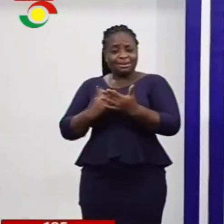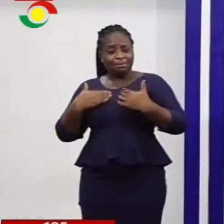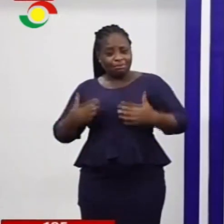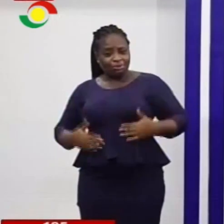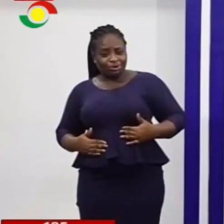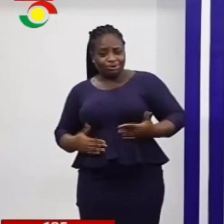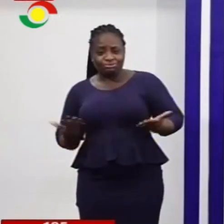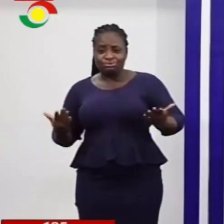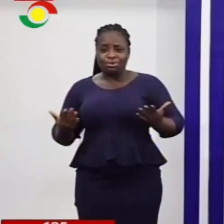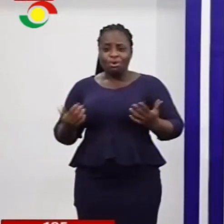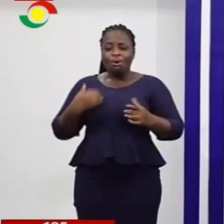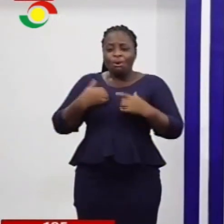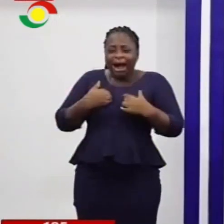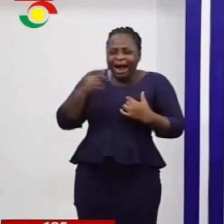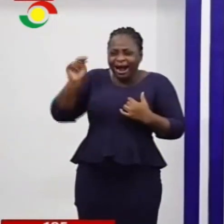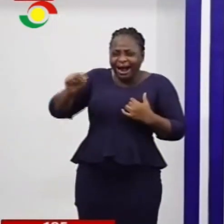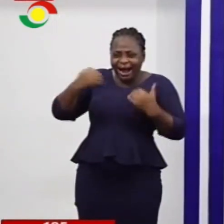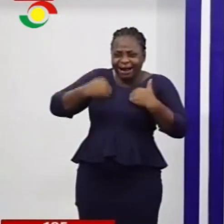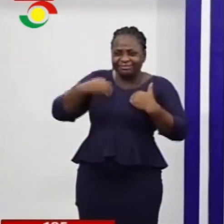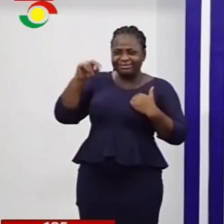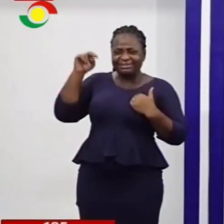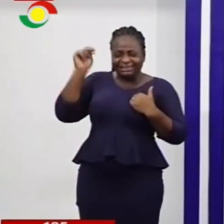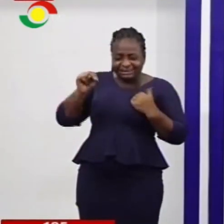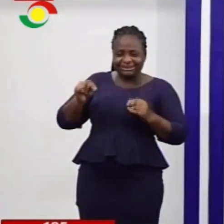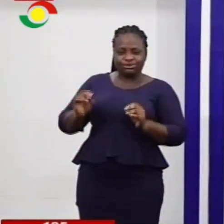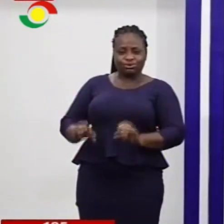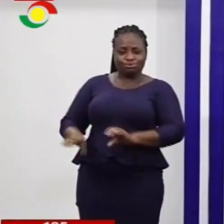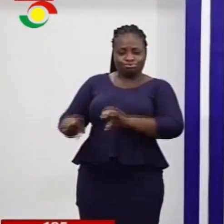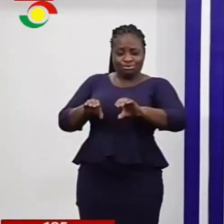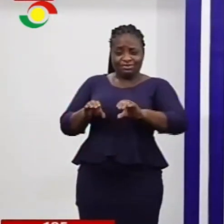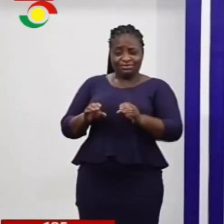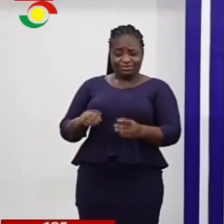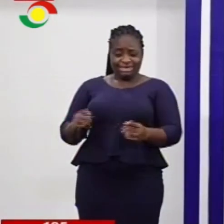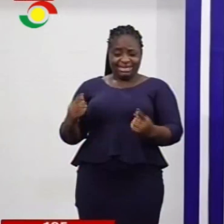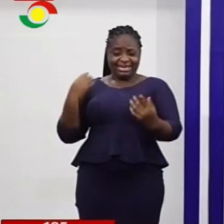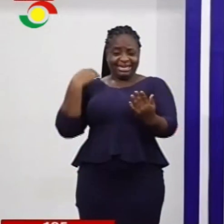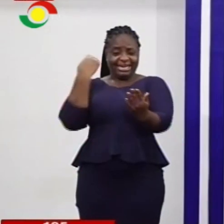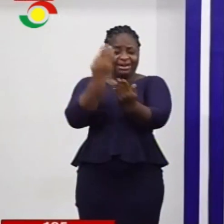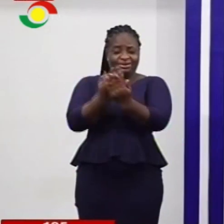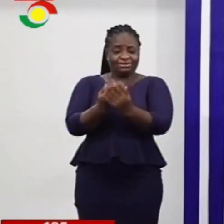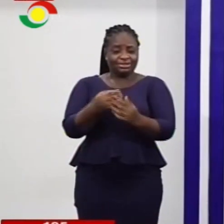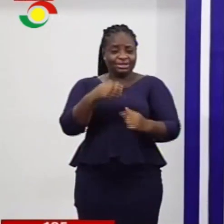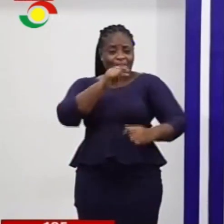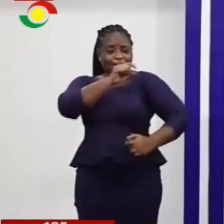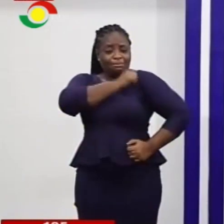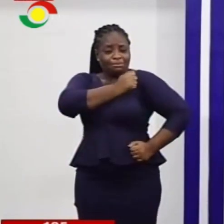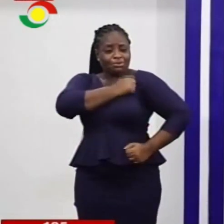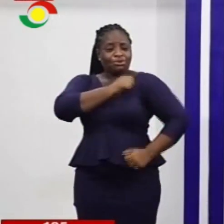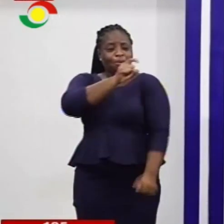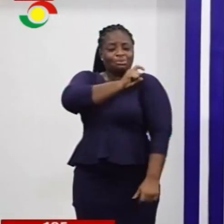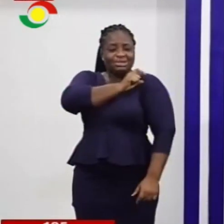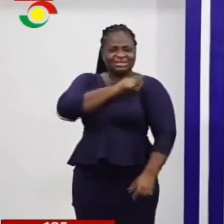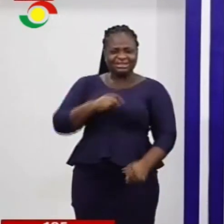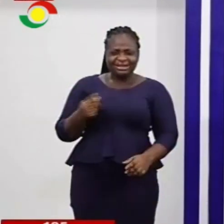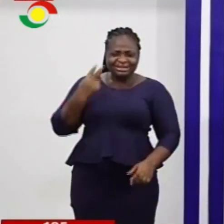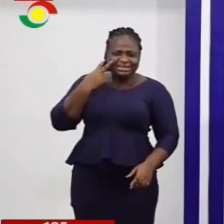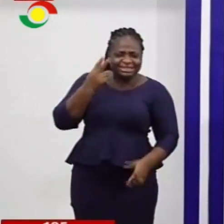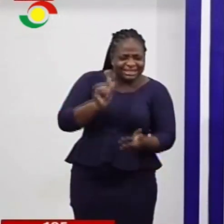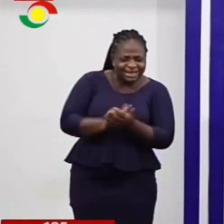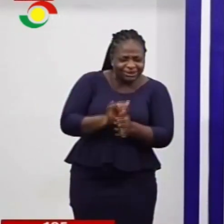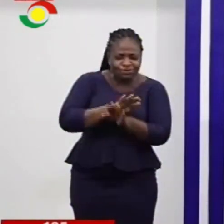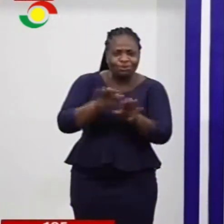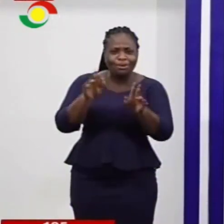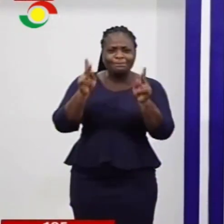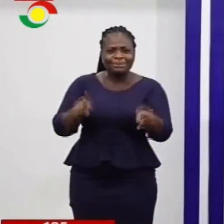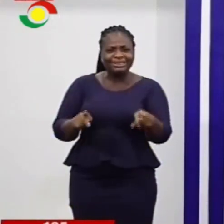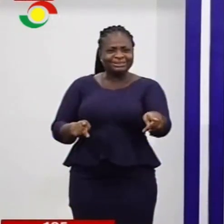who has critical need to move. So if the trotter gets to the checkpoint and we realize none of those persons fall in this